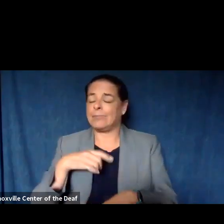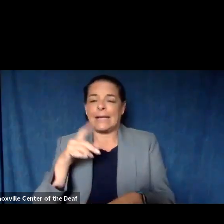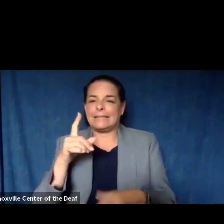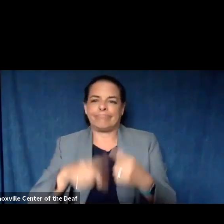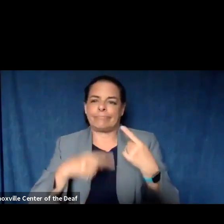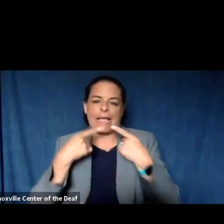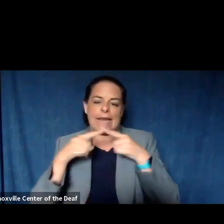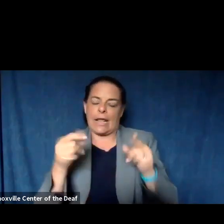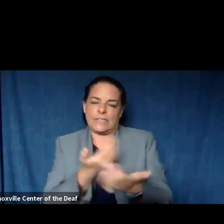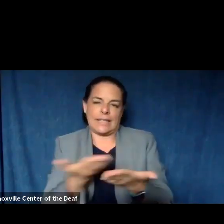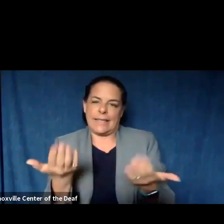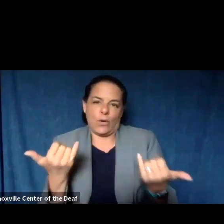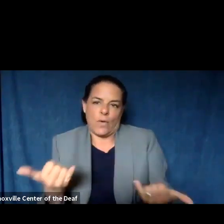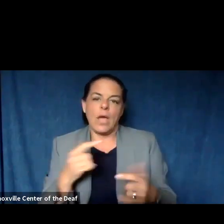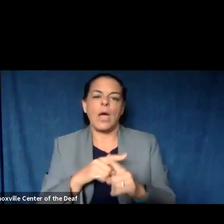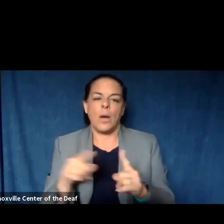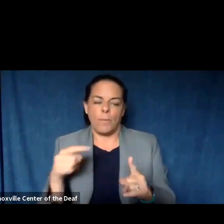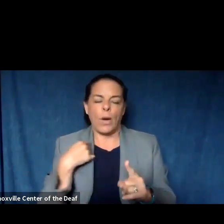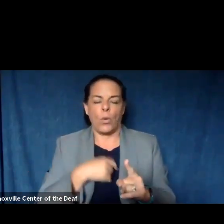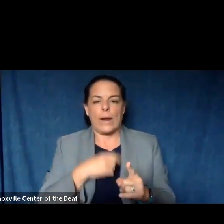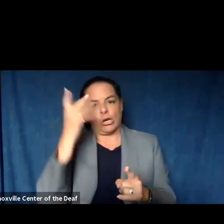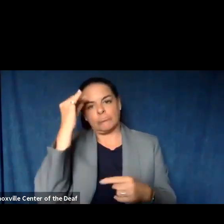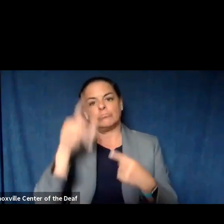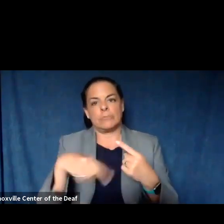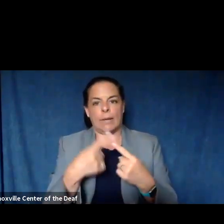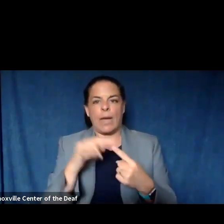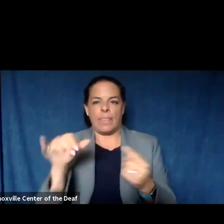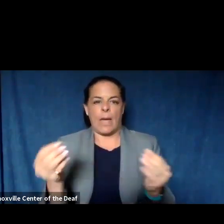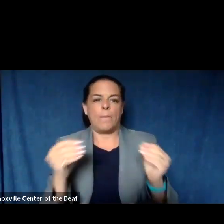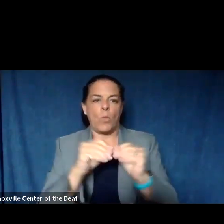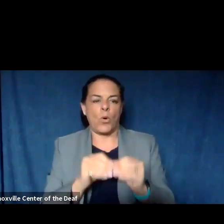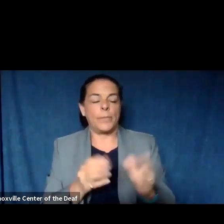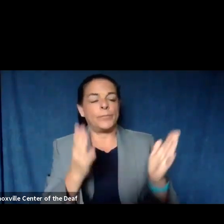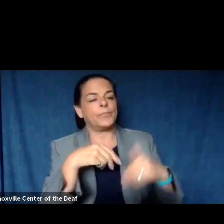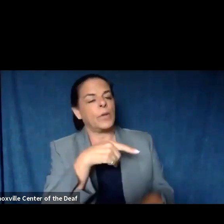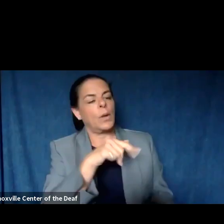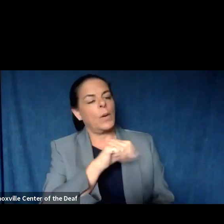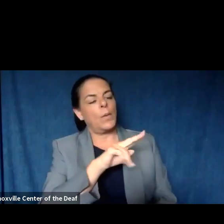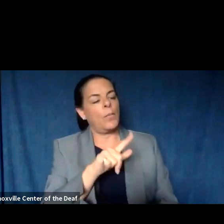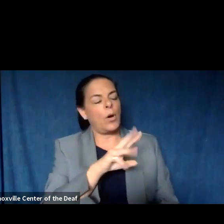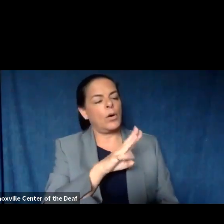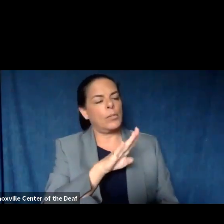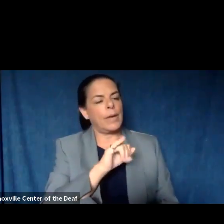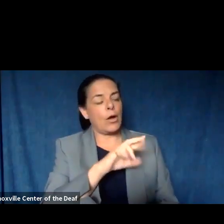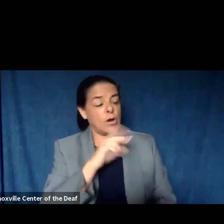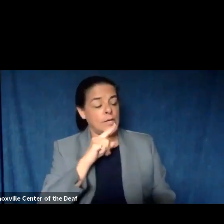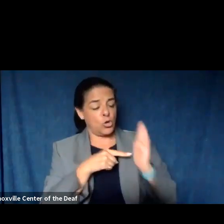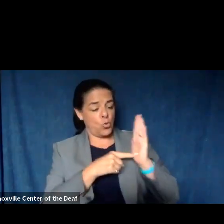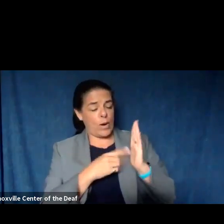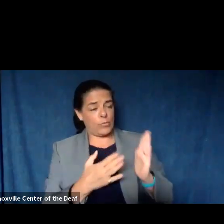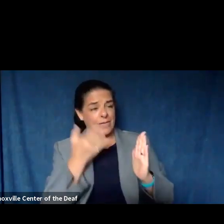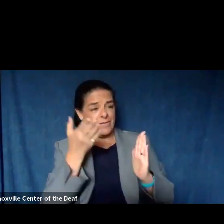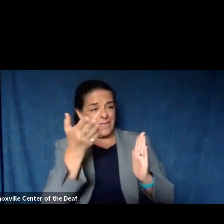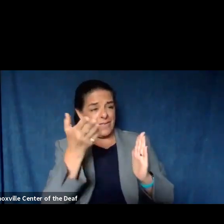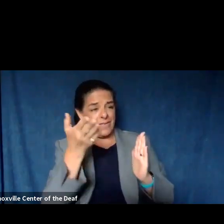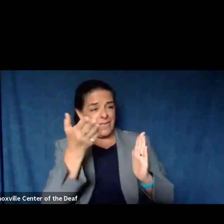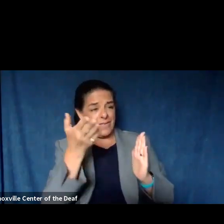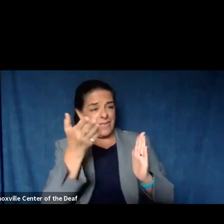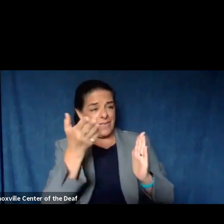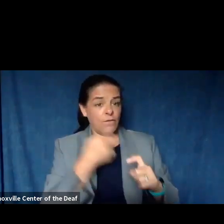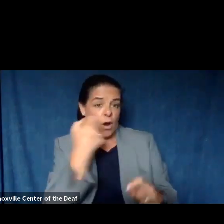but we are looking into doing more of that. From Paul with WBIR, is there a representative there today from the hospitals that could answer